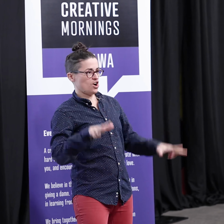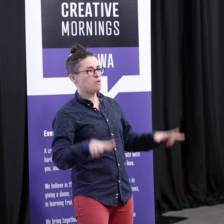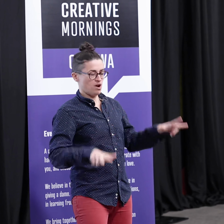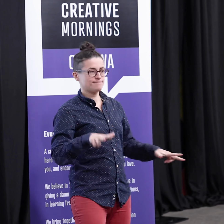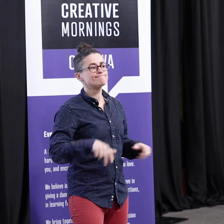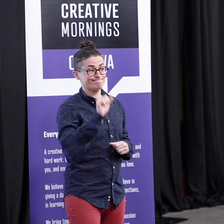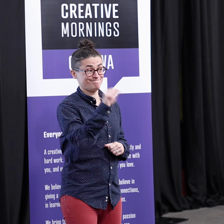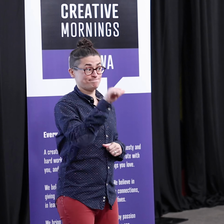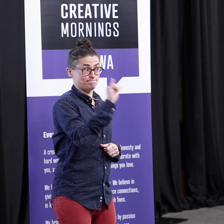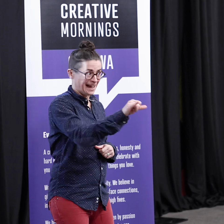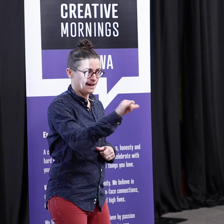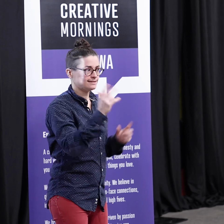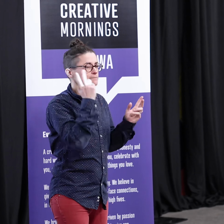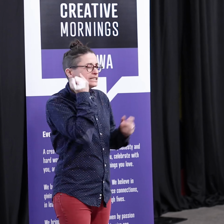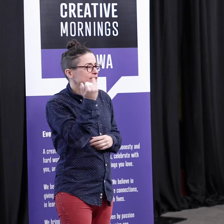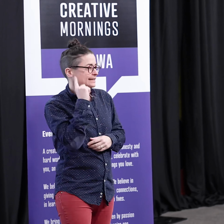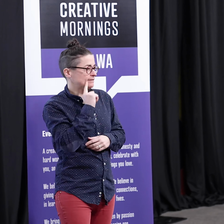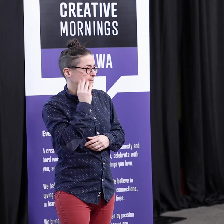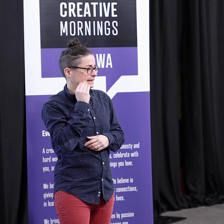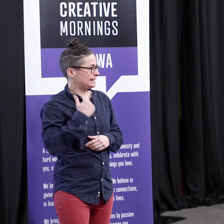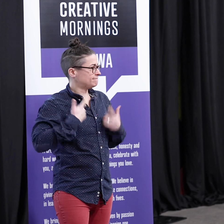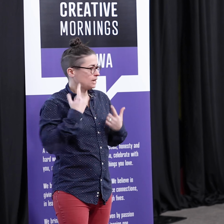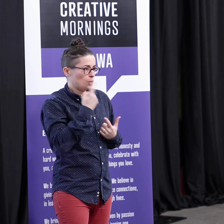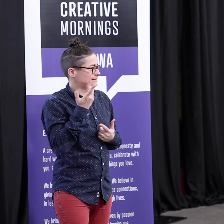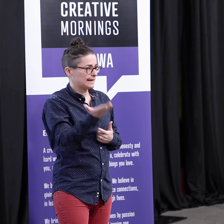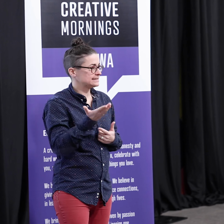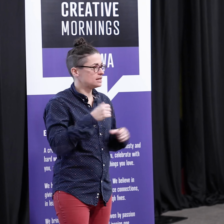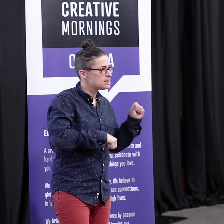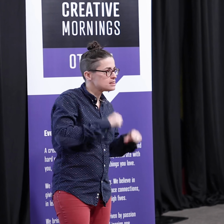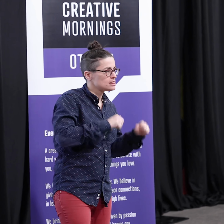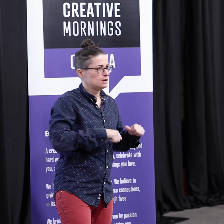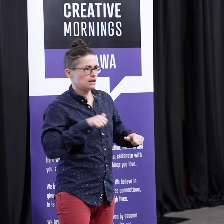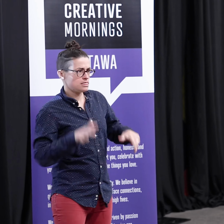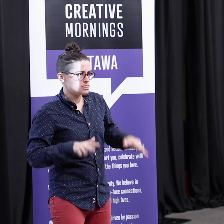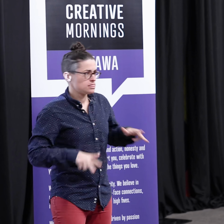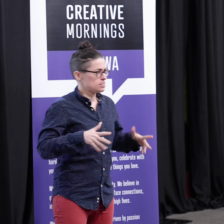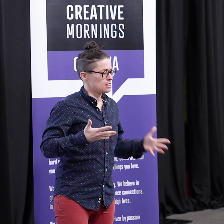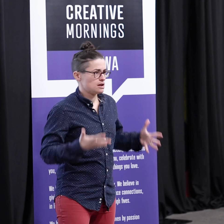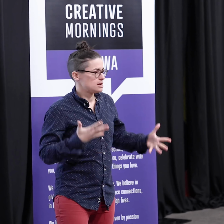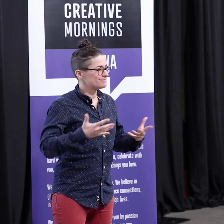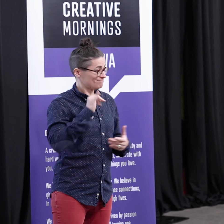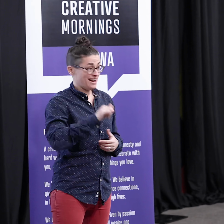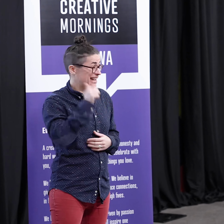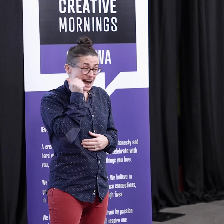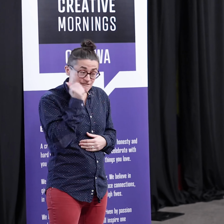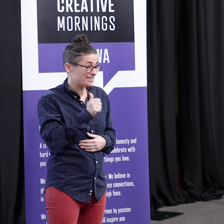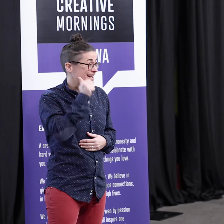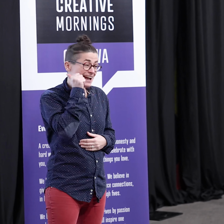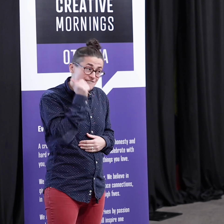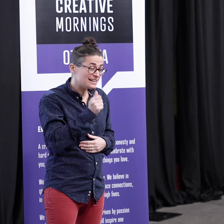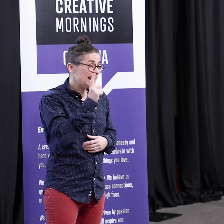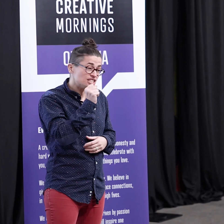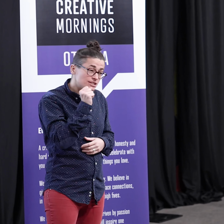Awkward. Awkward, for sure. Mm-hmm. So if you think of my daily activities, or